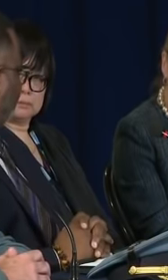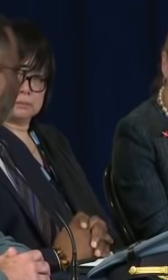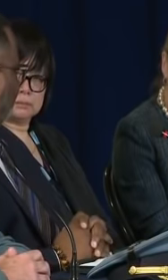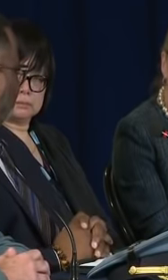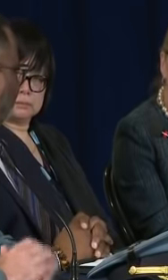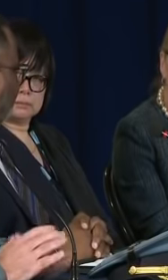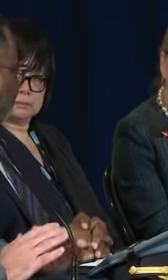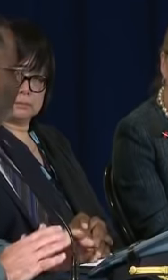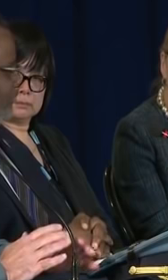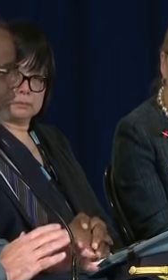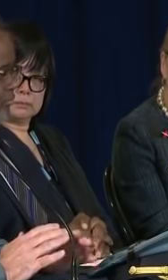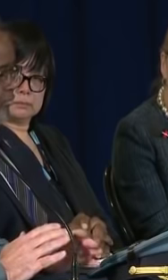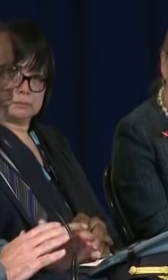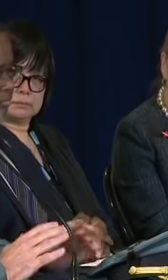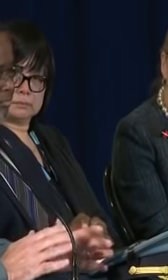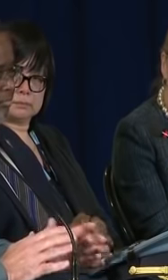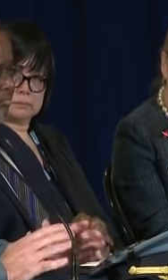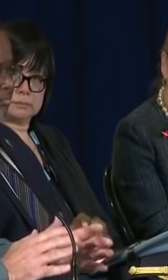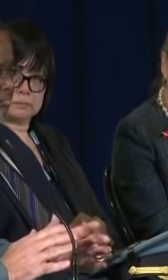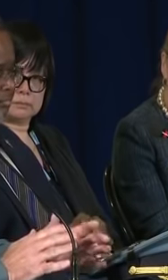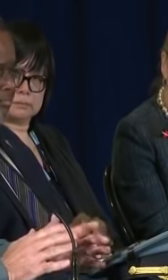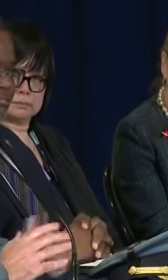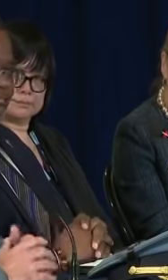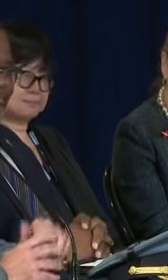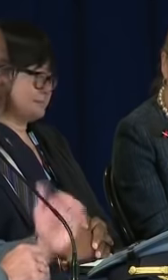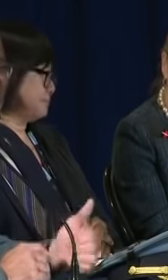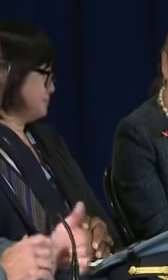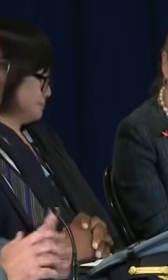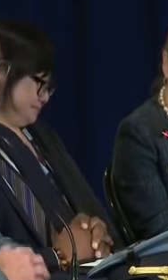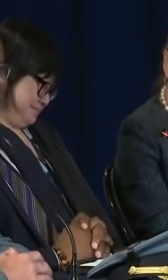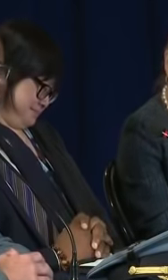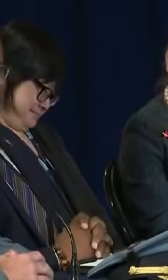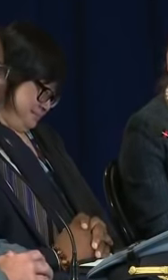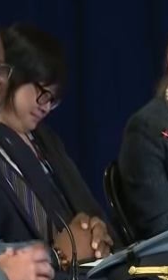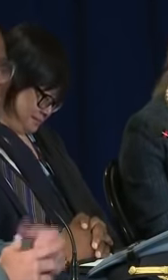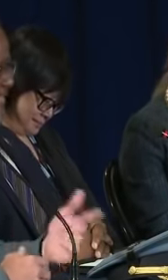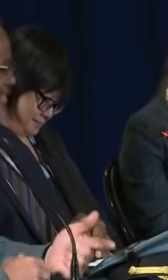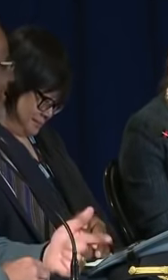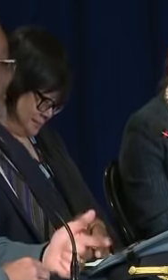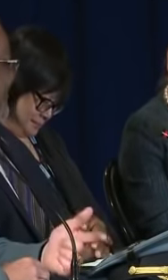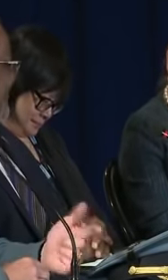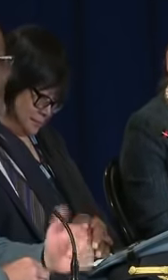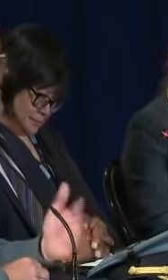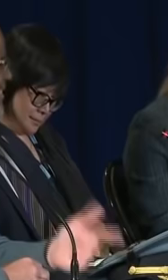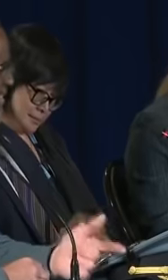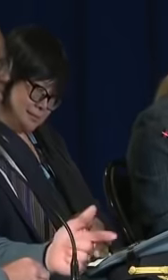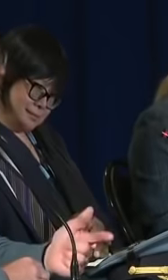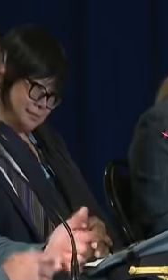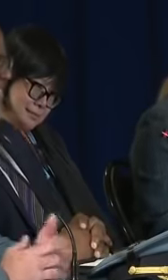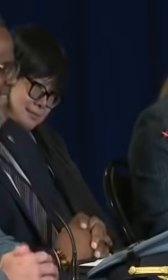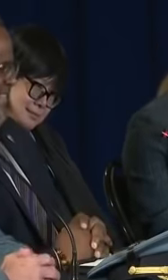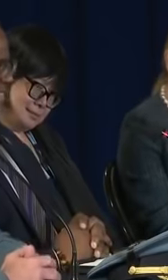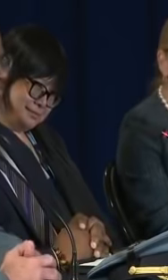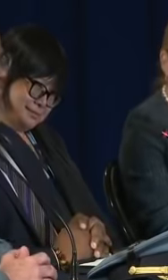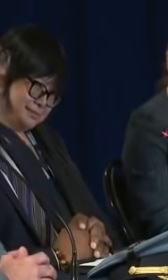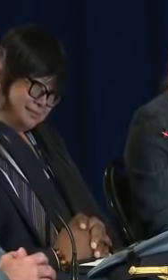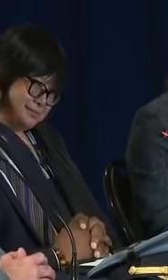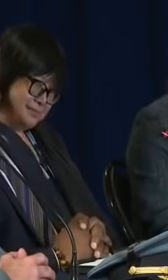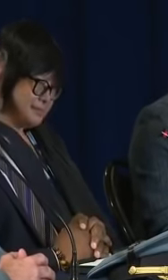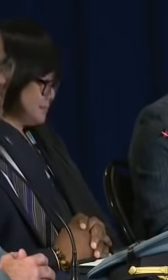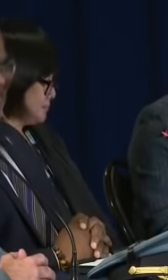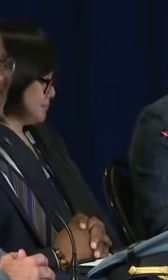leadership. Troopers and nurses generally get along anyway. I'm married to an RN. My dad was a trooper. My mom's an RN. So